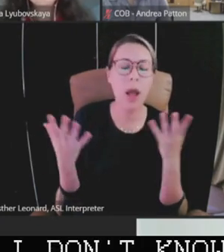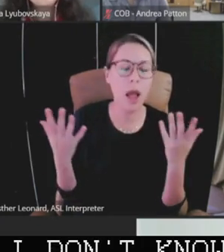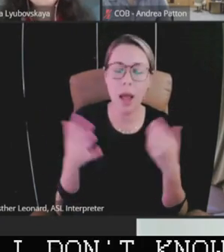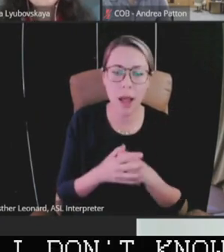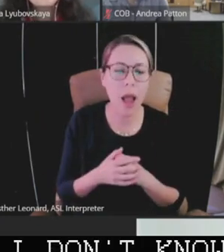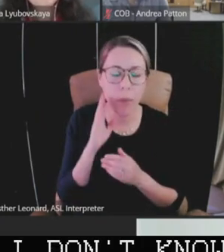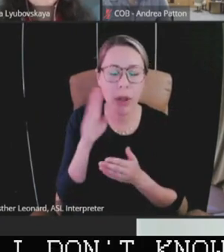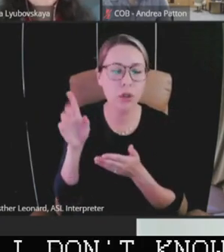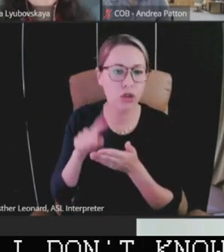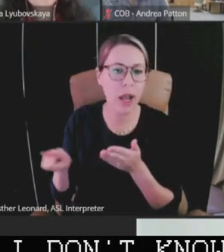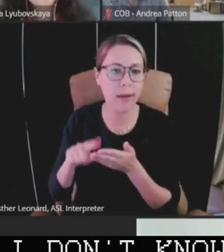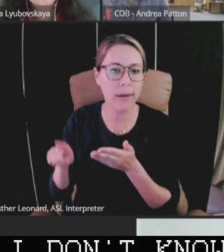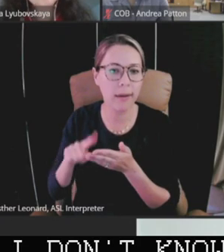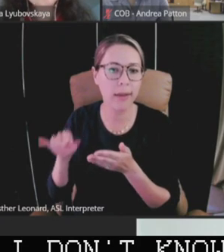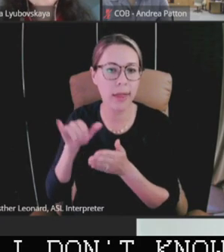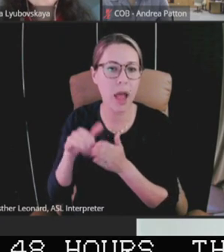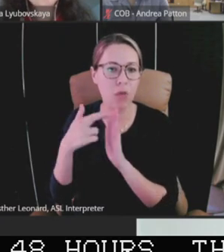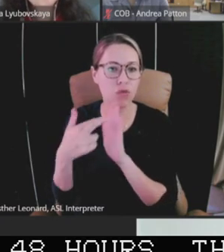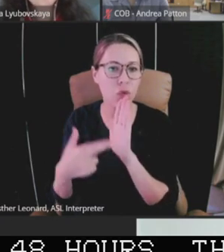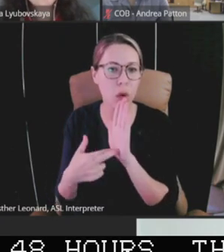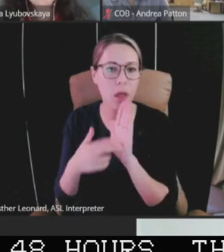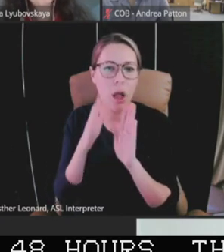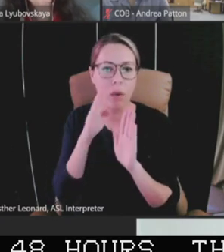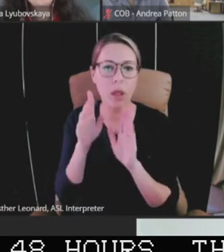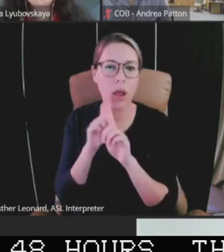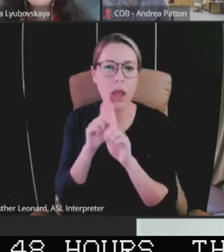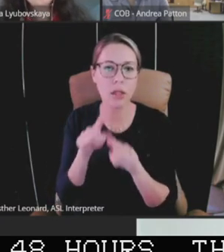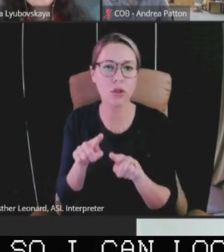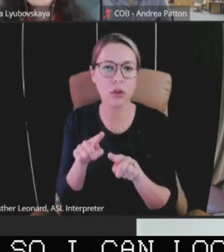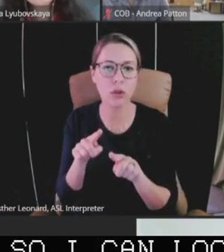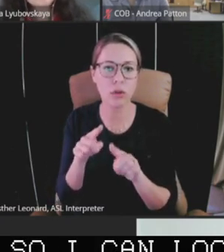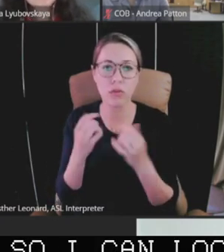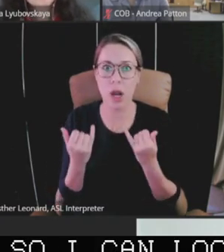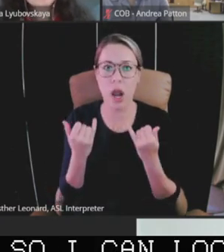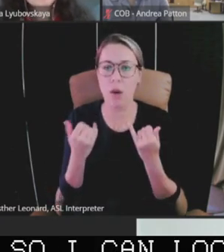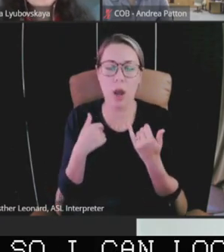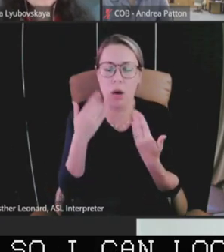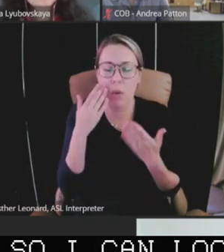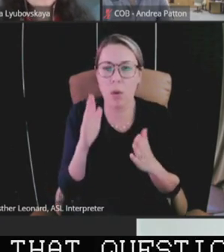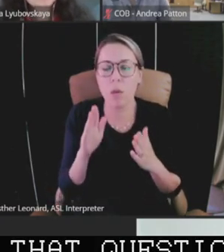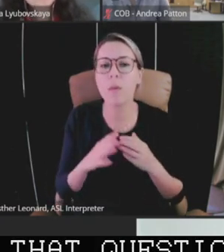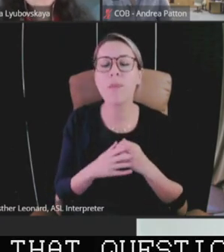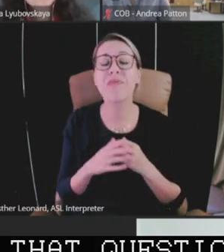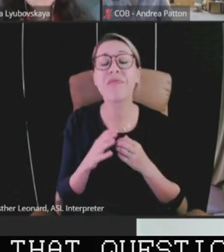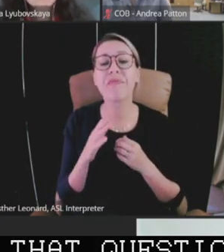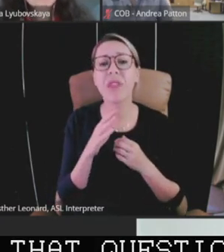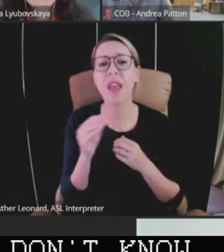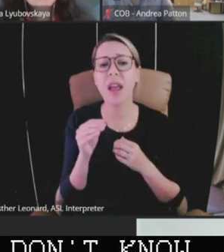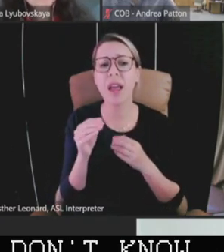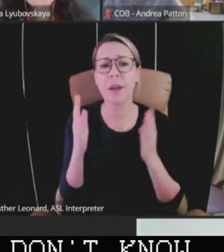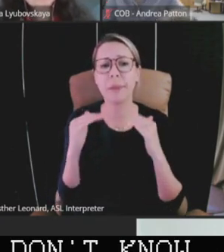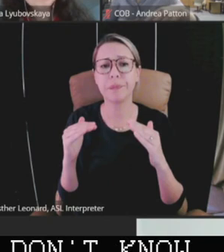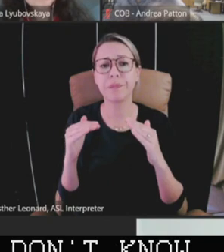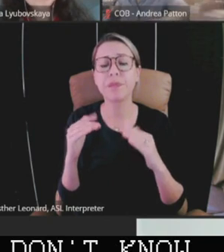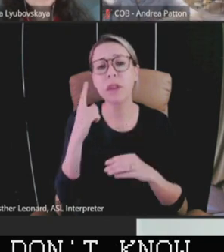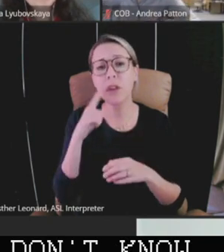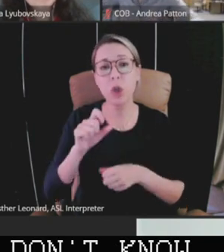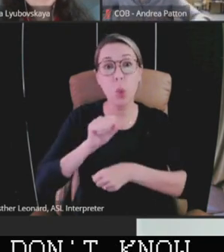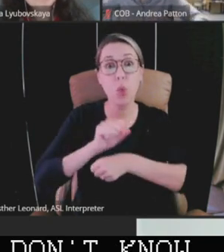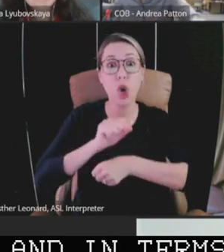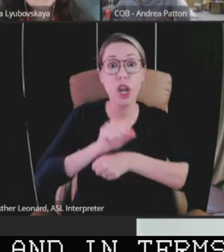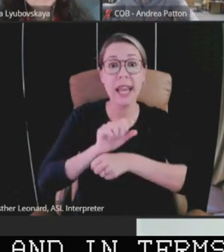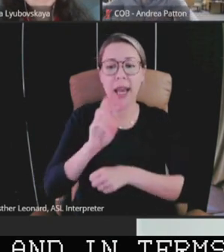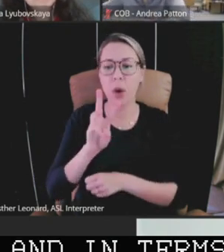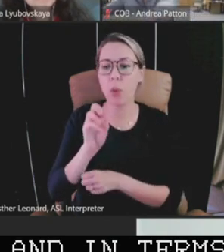So I can look into that and then get that question answered, because I just don't know. And in terms of a working meeting, we have enough